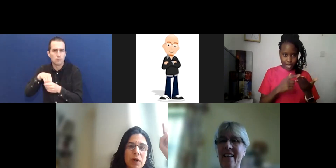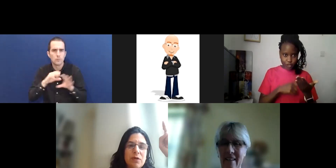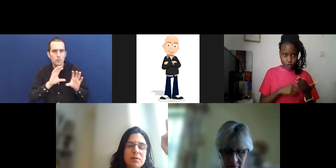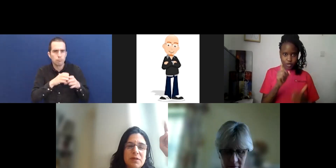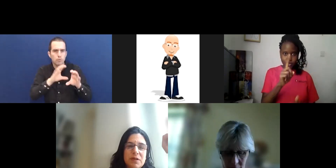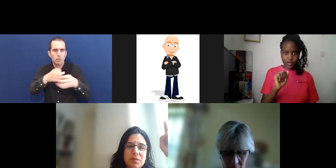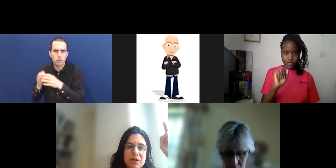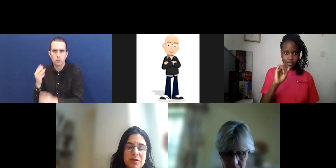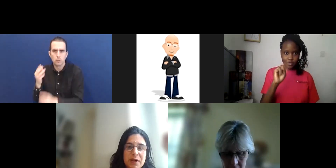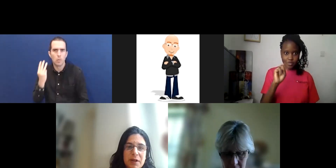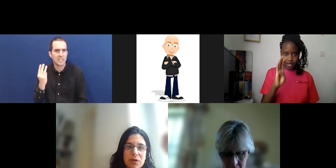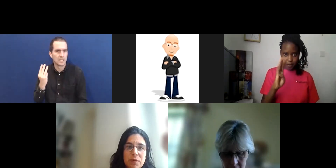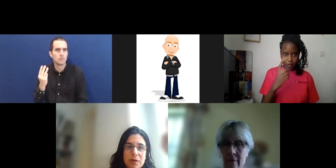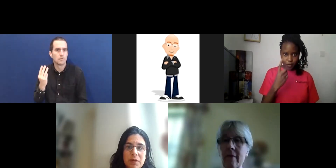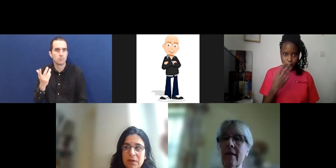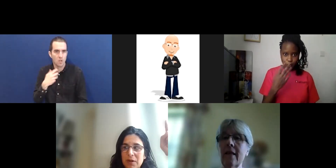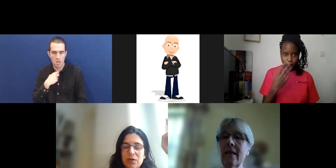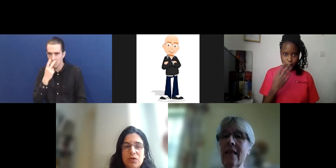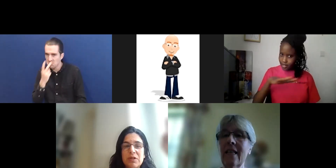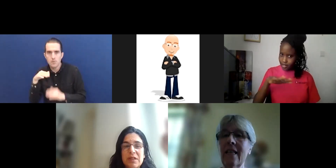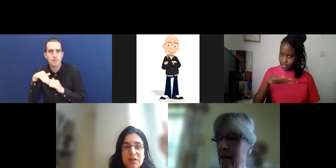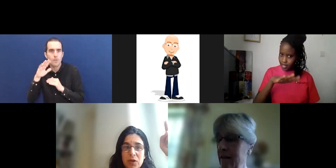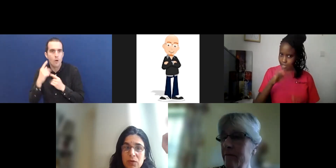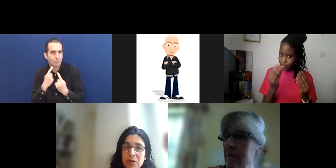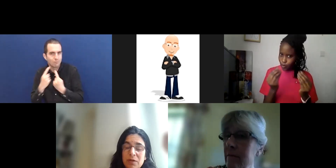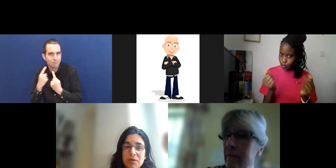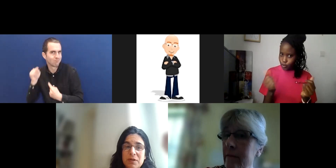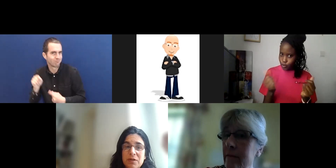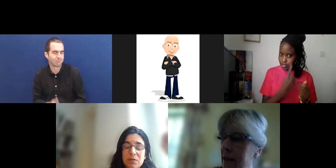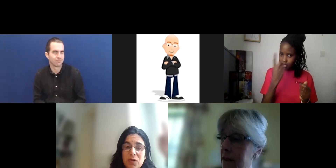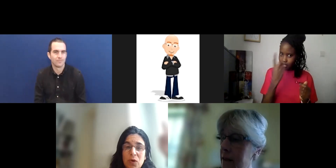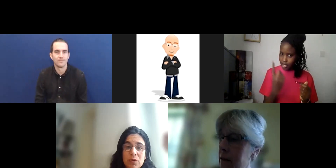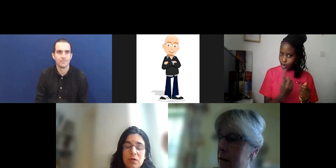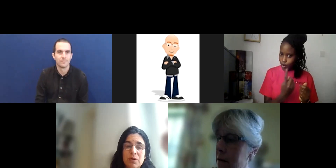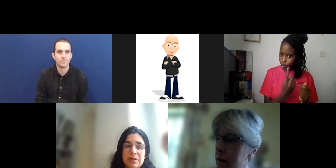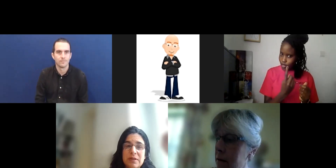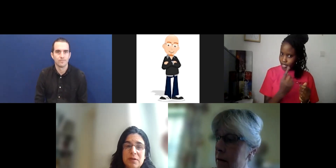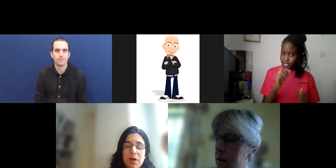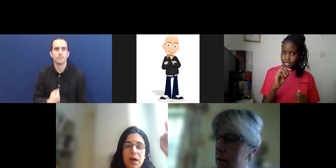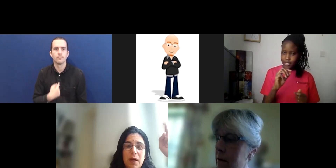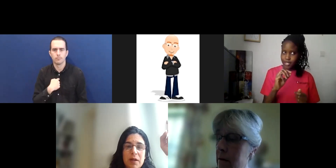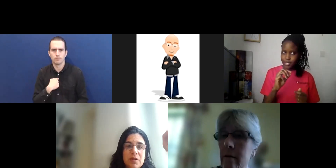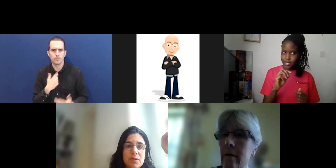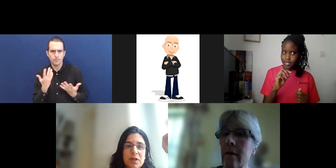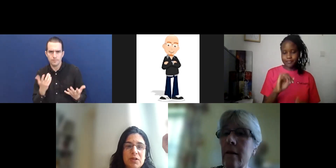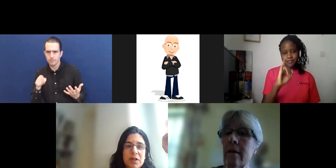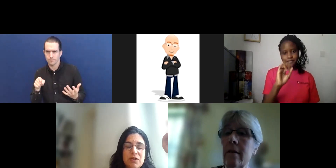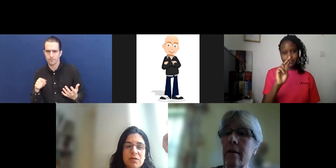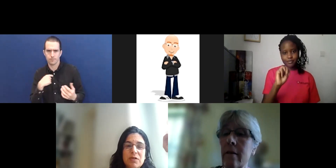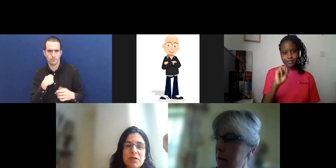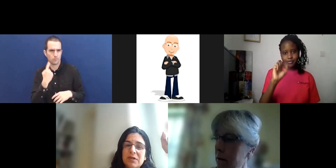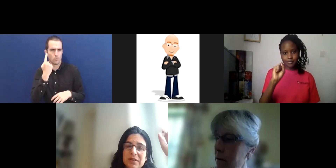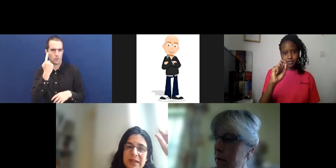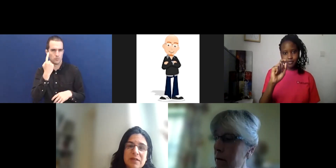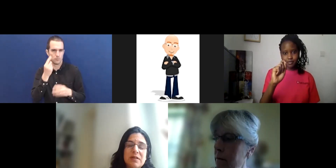one normative instrument in this area of open solutions, and it's the only normative instrument in the whole UN system. It's on open